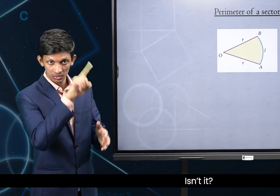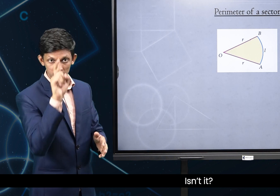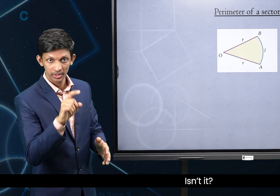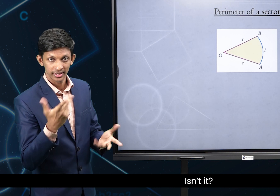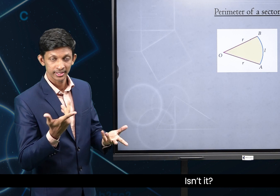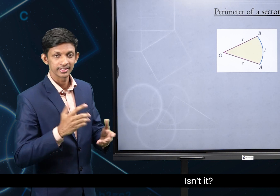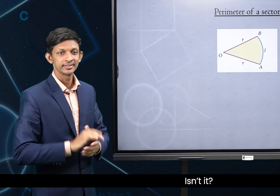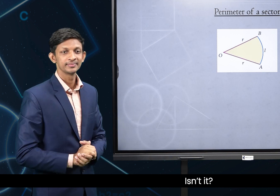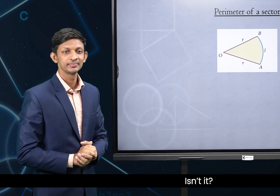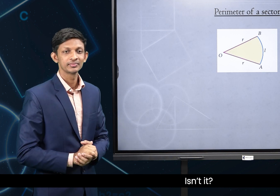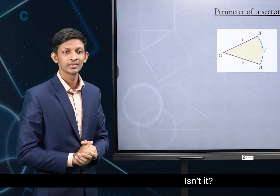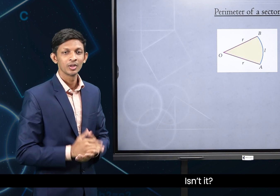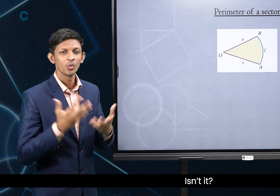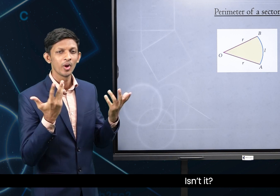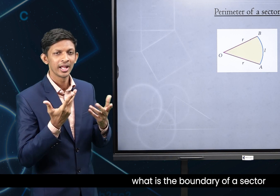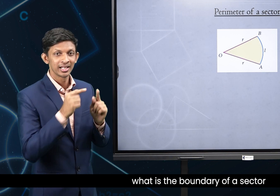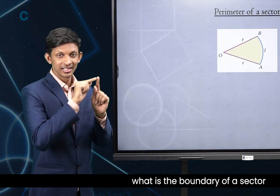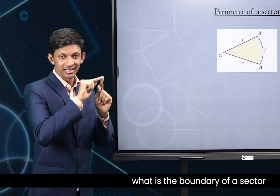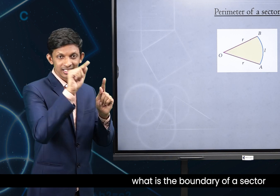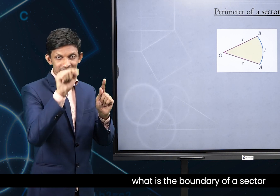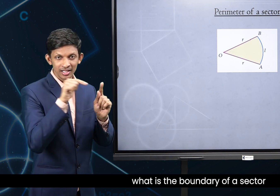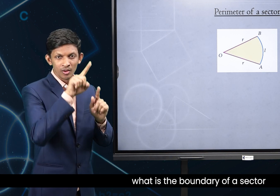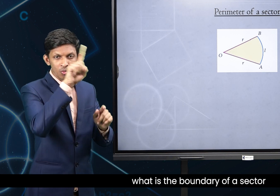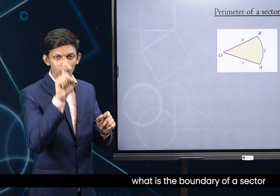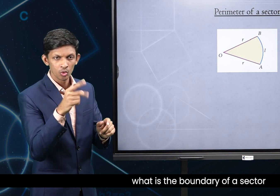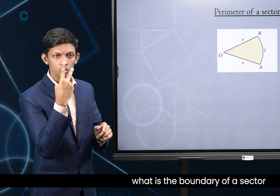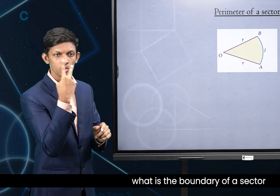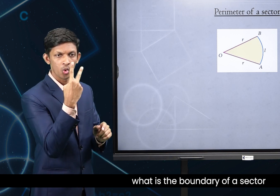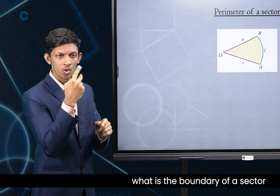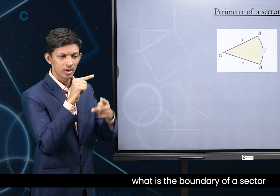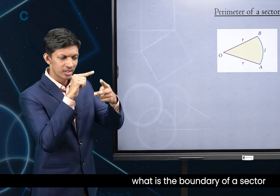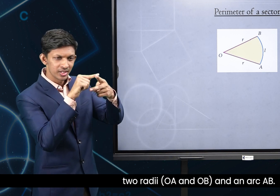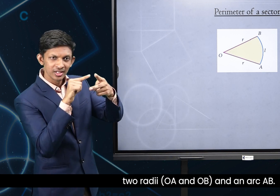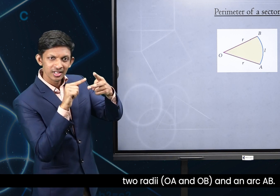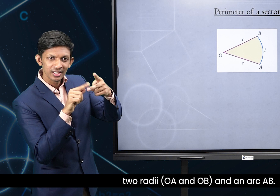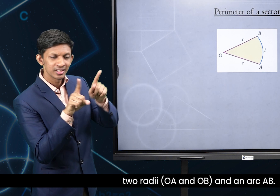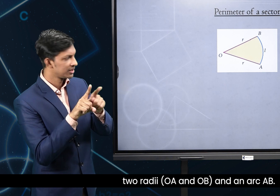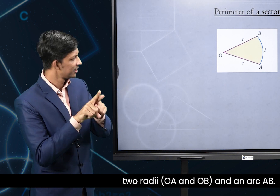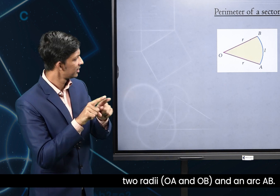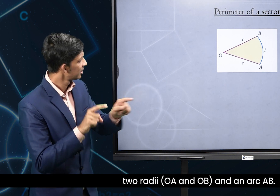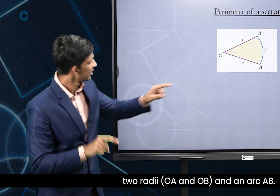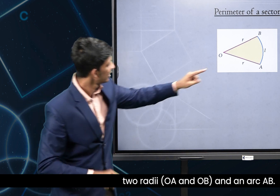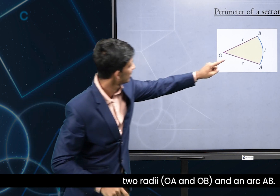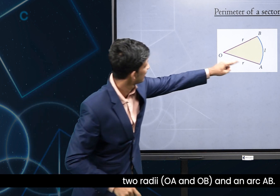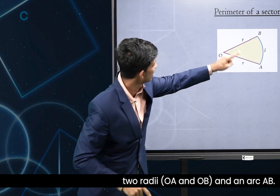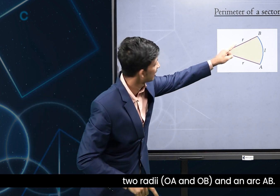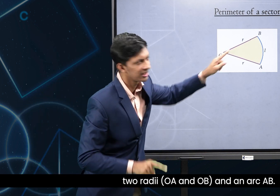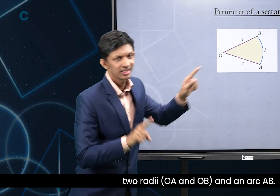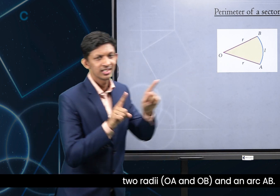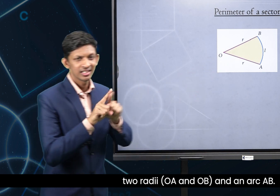isn't it? What is the boundary of a sector? Two radii OA and OB